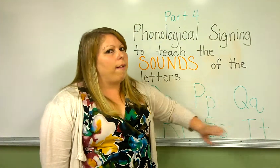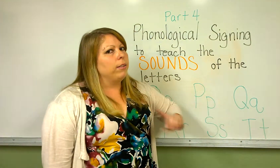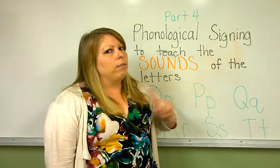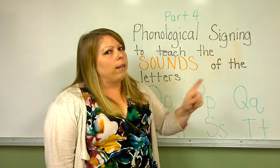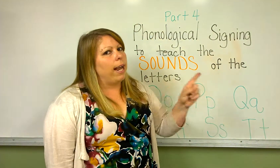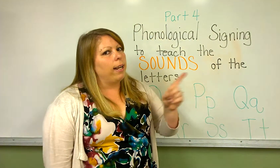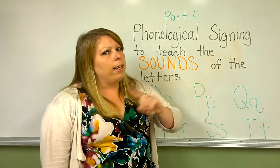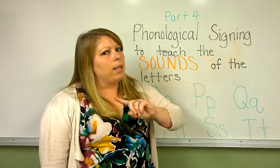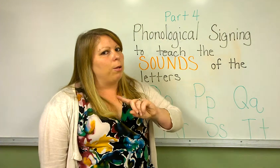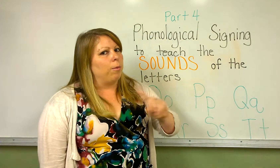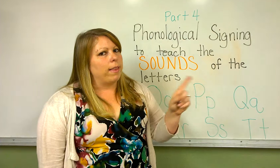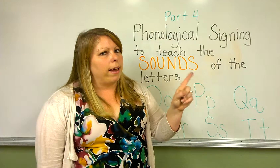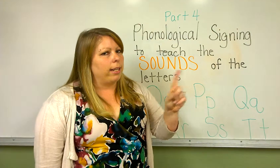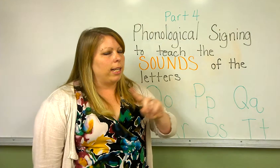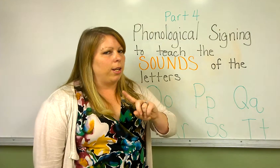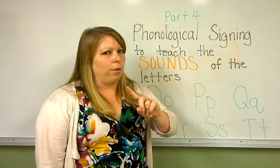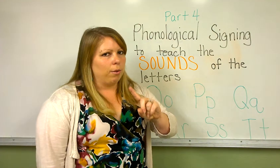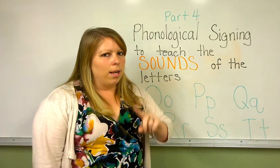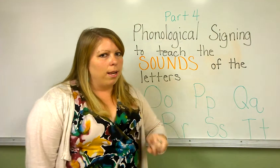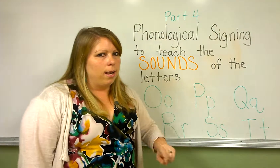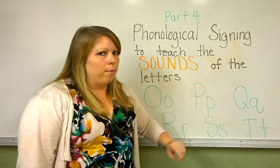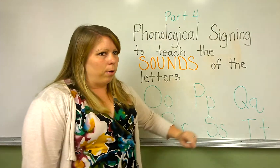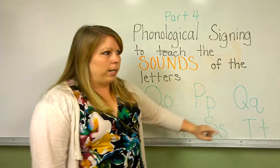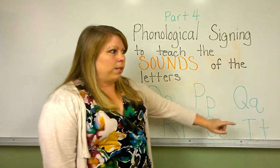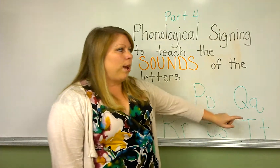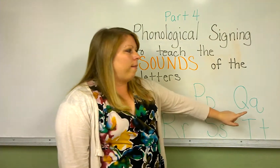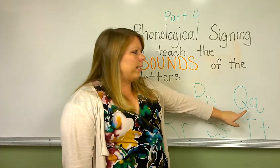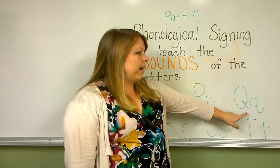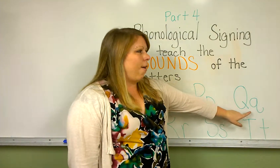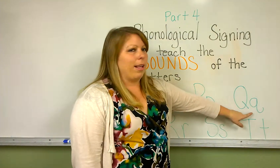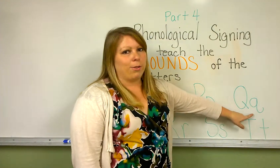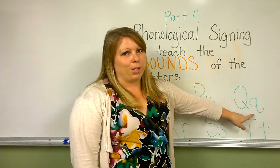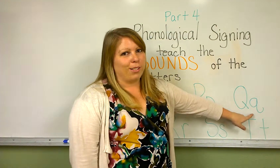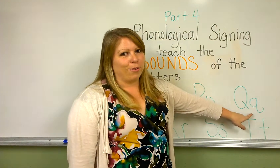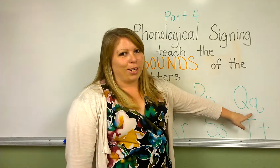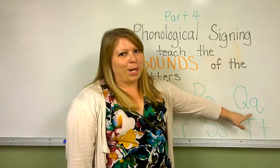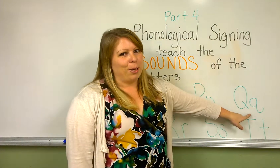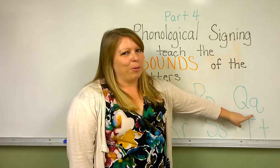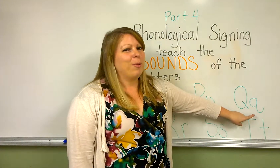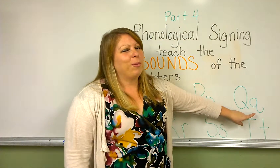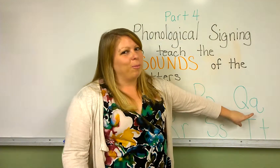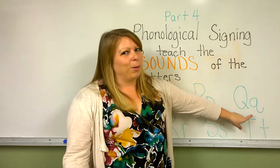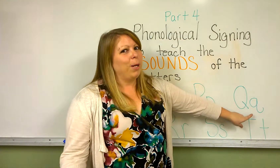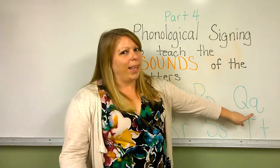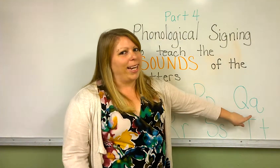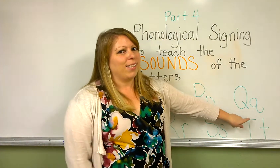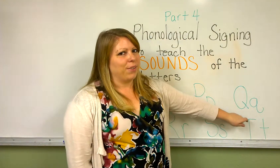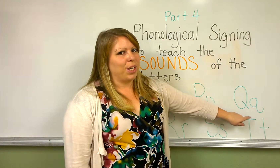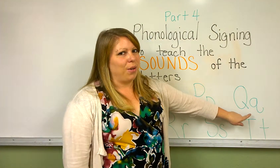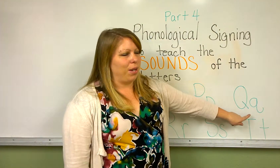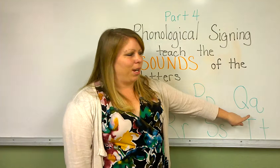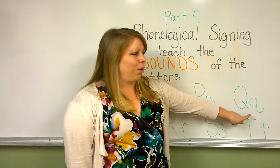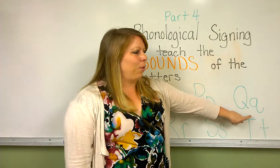never write a Q without a U. But we do have a sound that's just for Q, but really it's for QU.